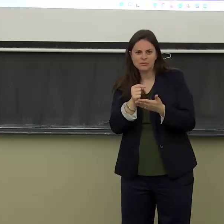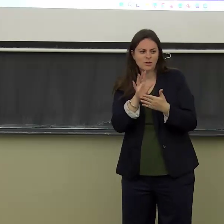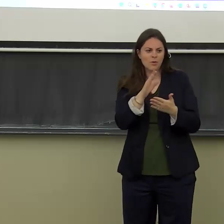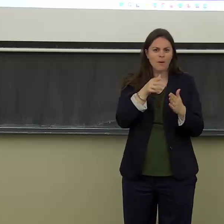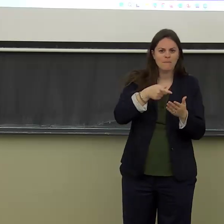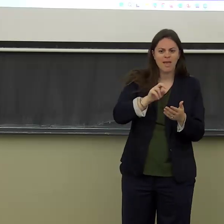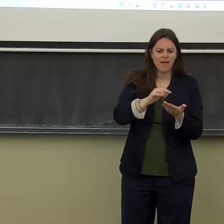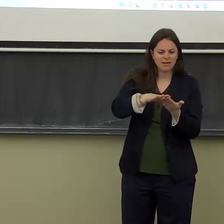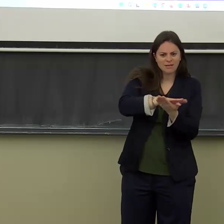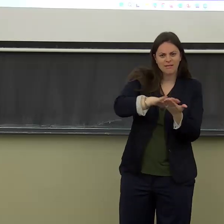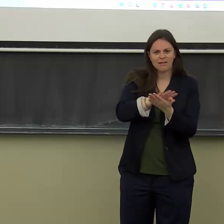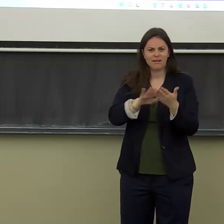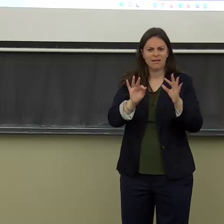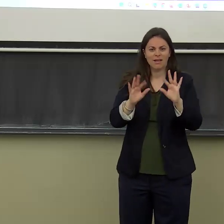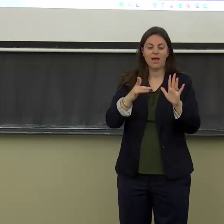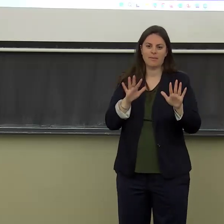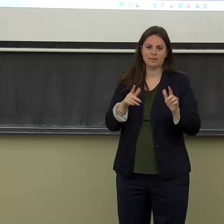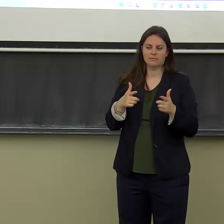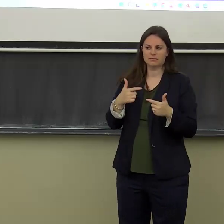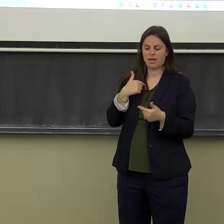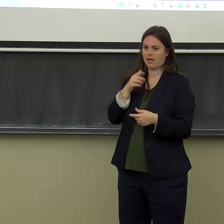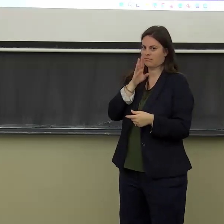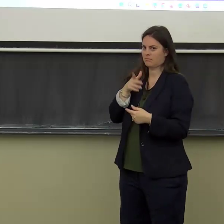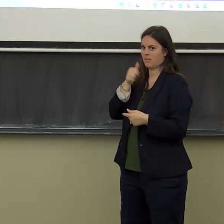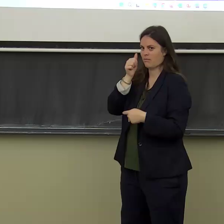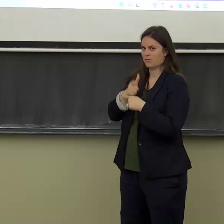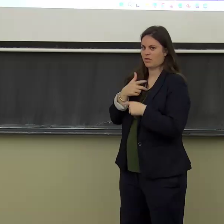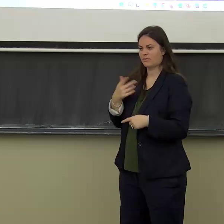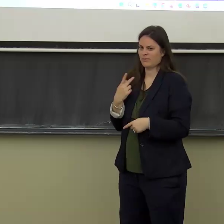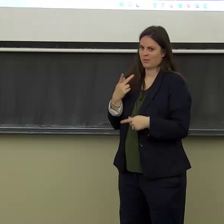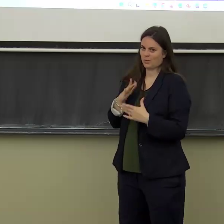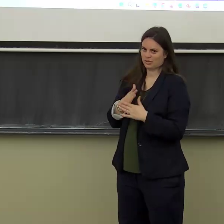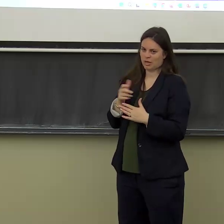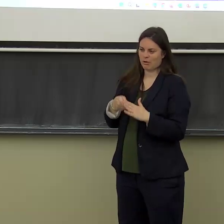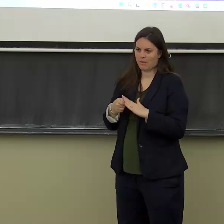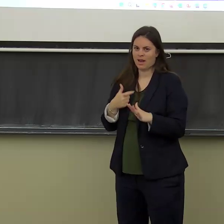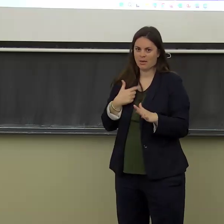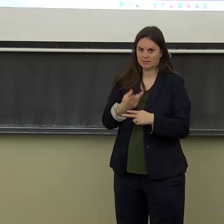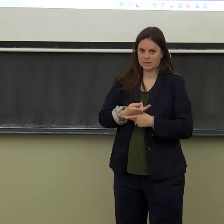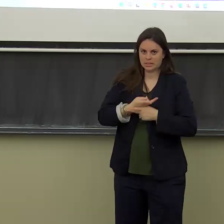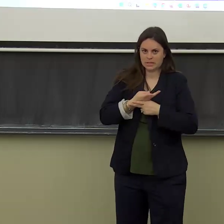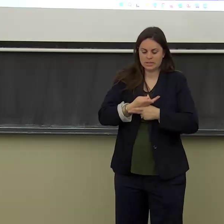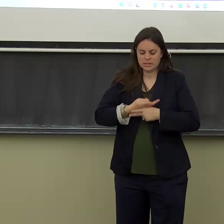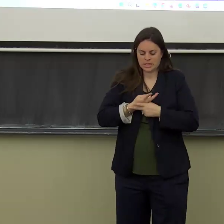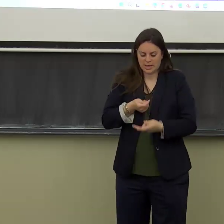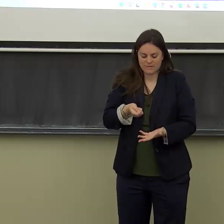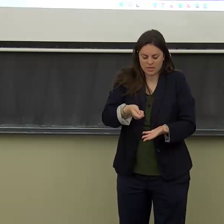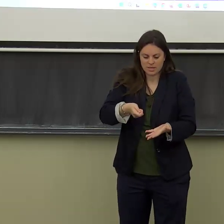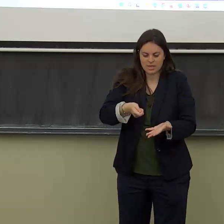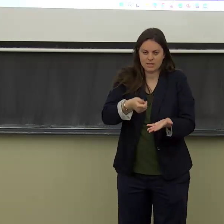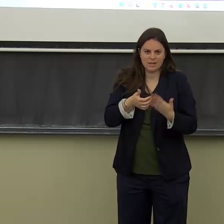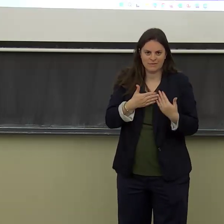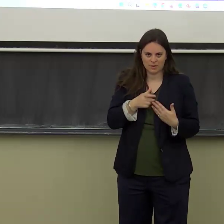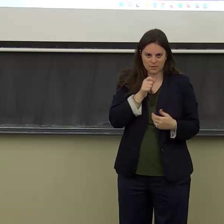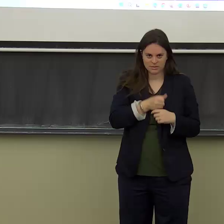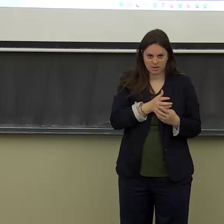to my brother, who also, we share a pan, I was like, I was being careful about how I used this pan, even though it didn't make